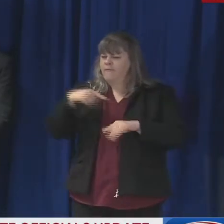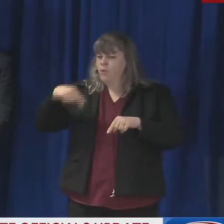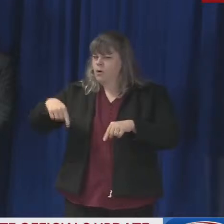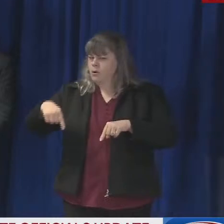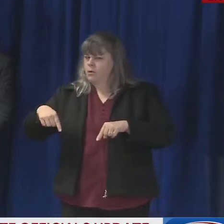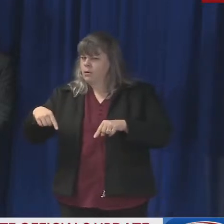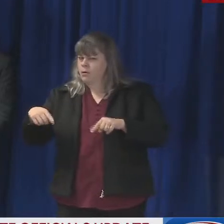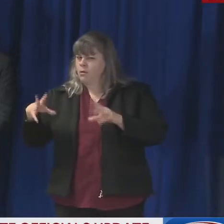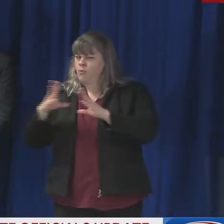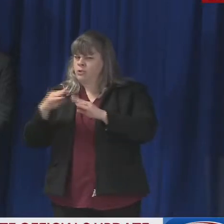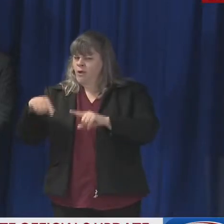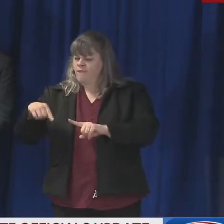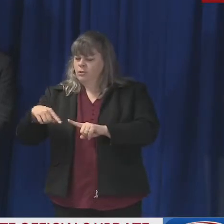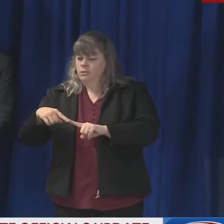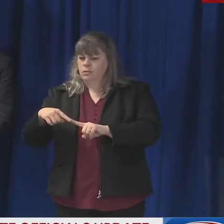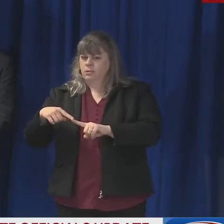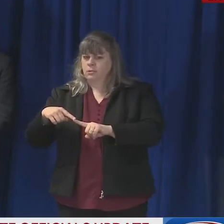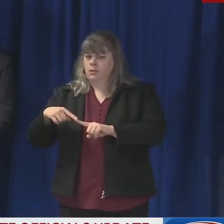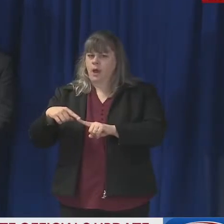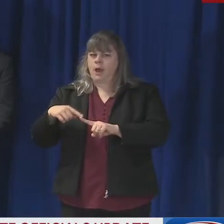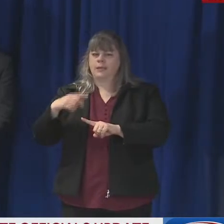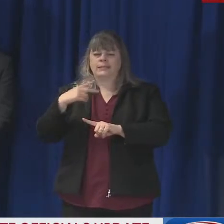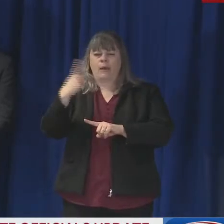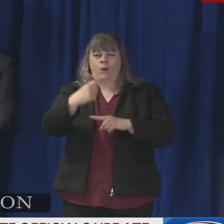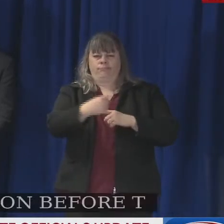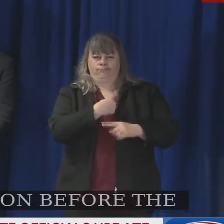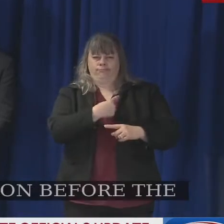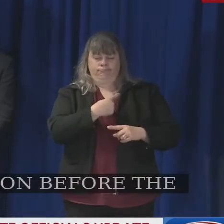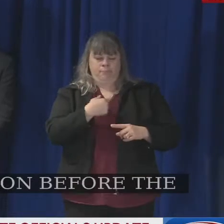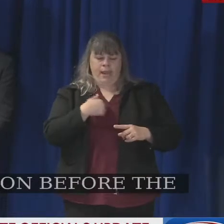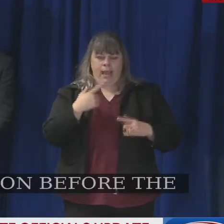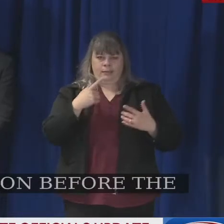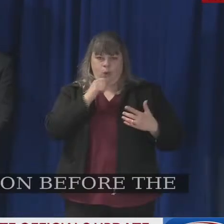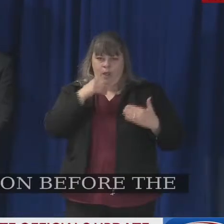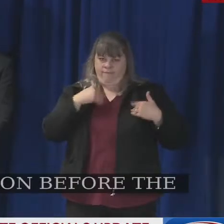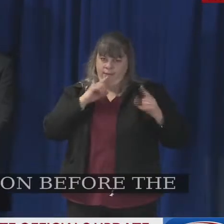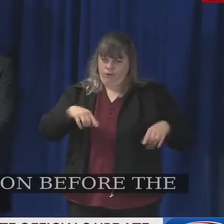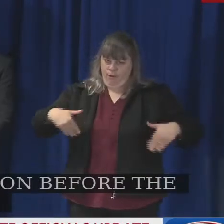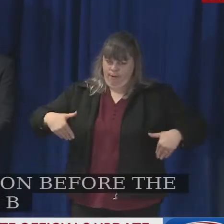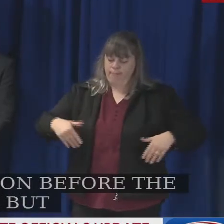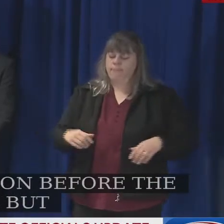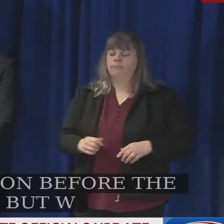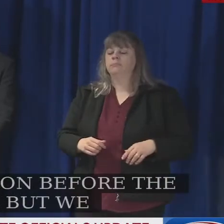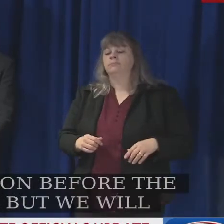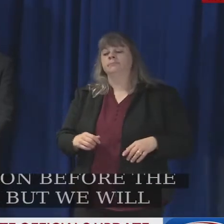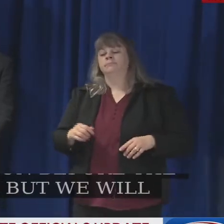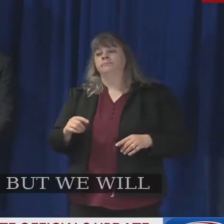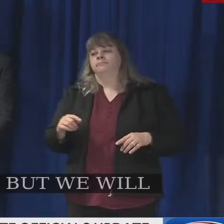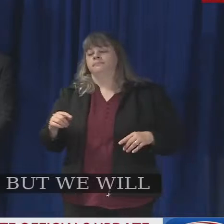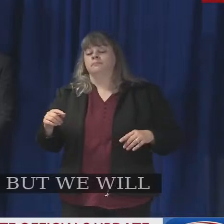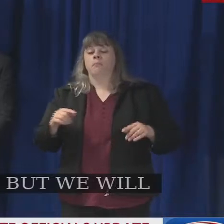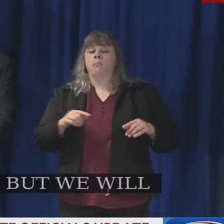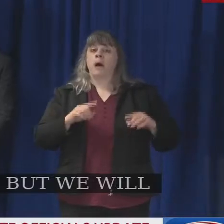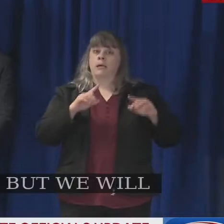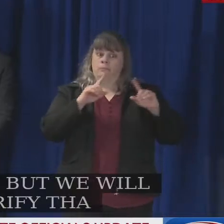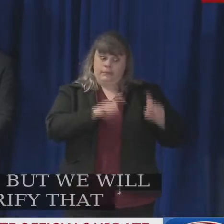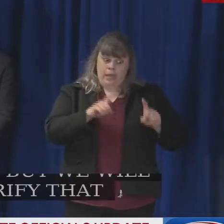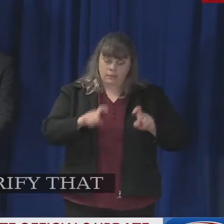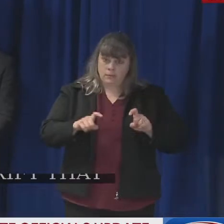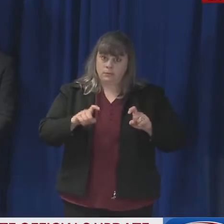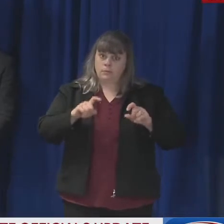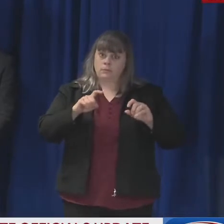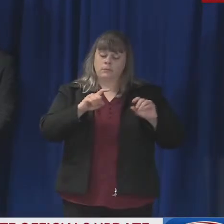but we'll have to maybe clarify that afterwards. In terms of the number of sequencing results that have been done in the